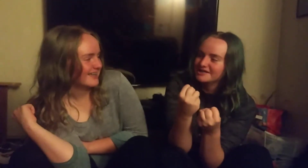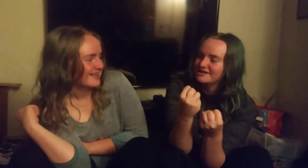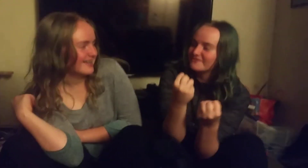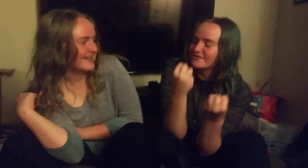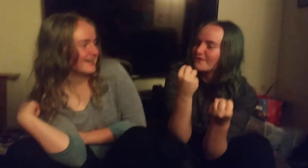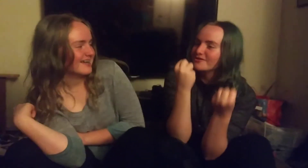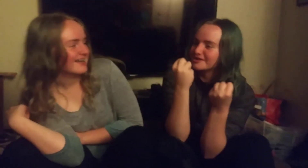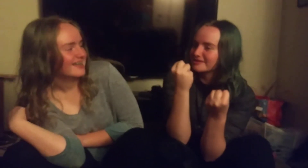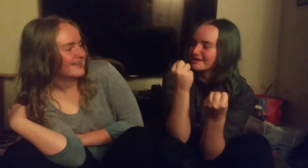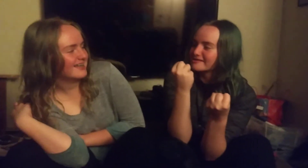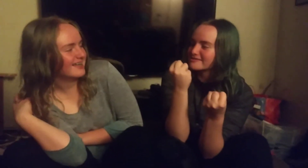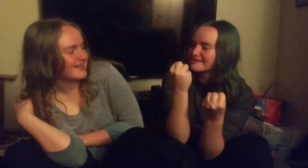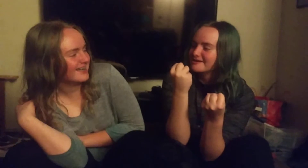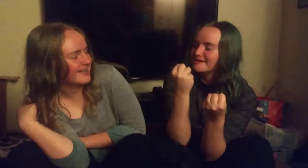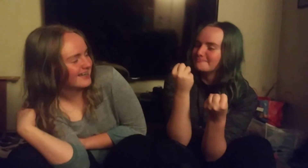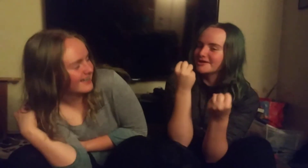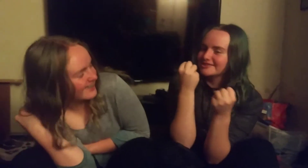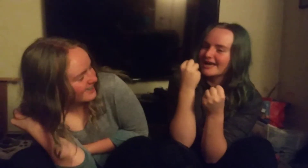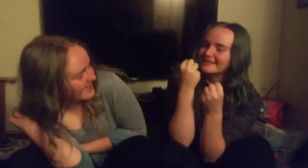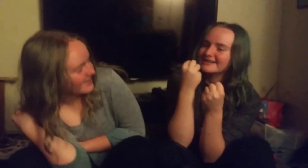for holding things. But then,